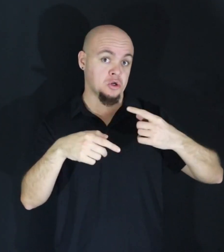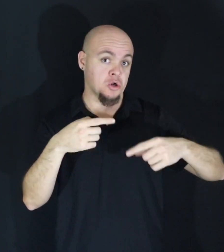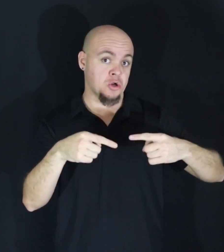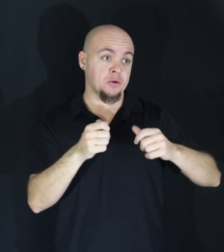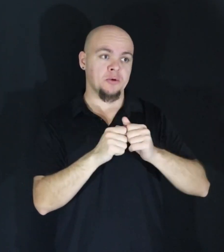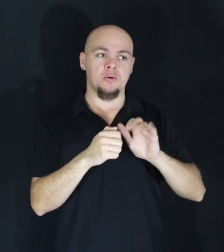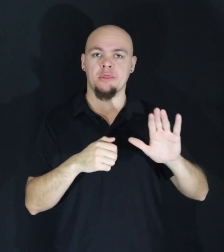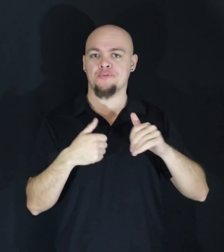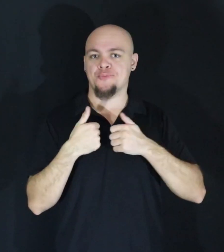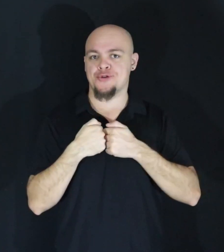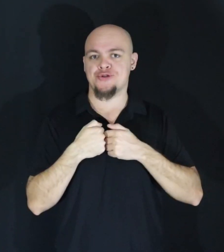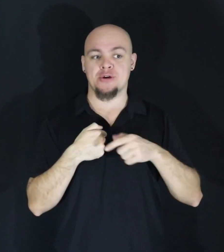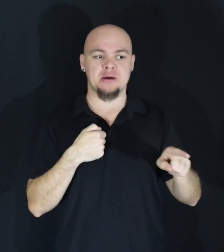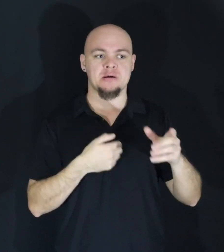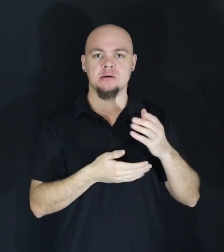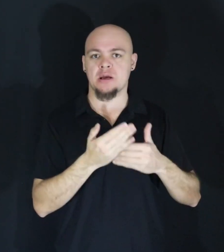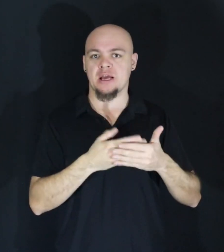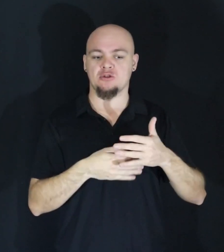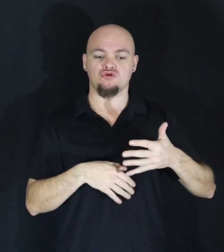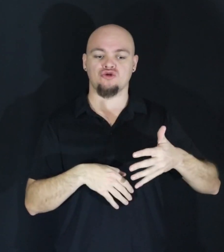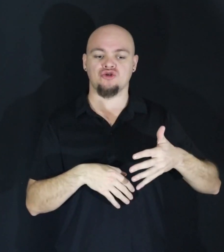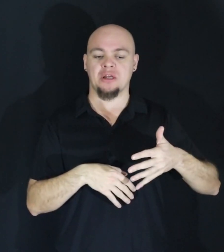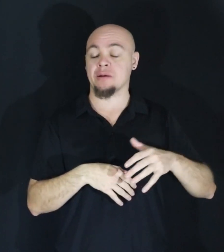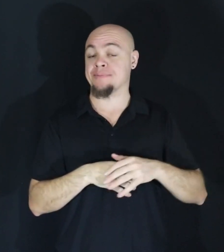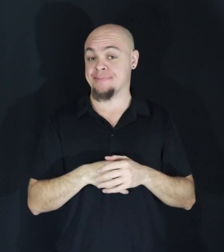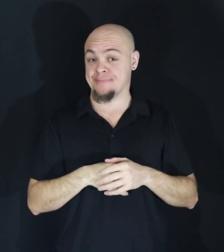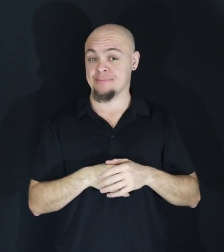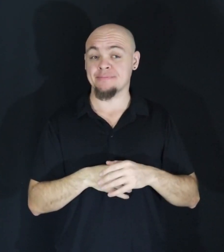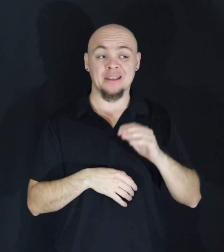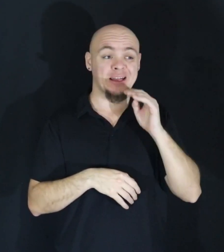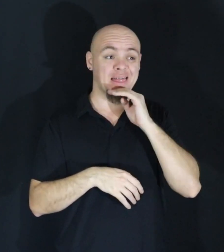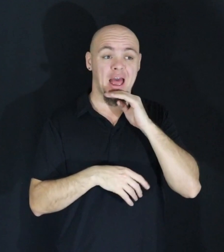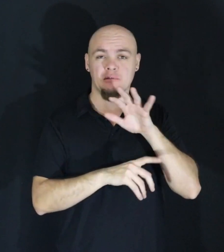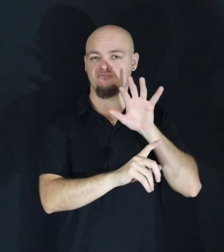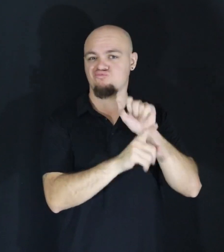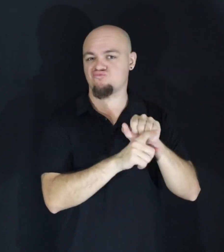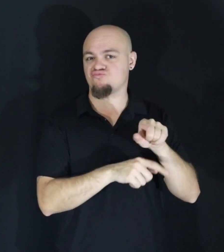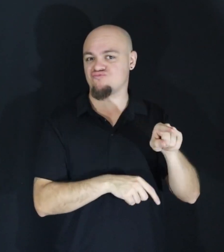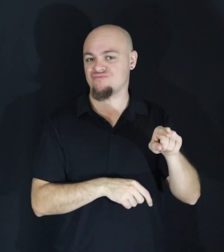their partner, getting caught in another lie,